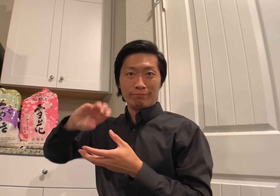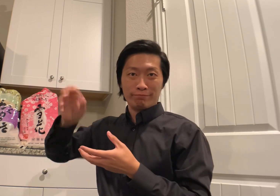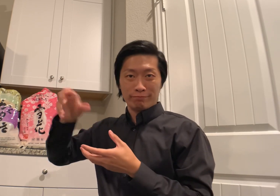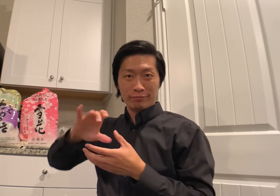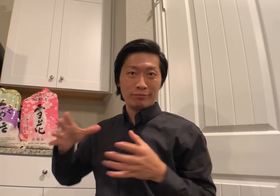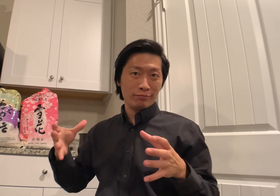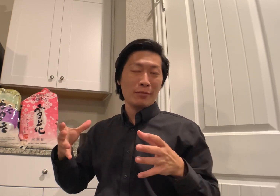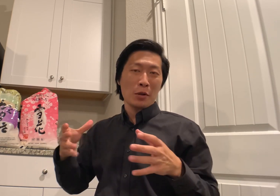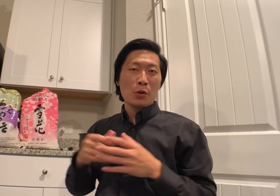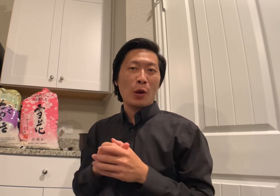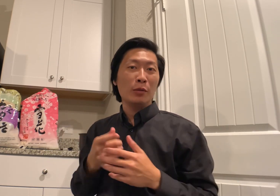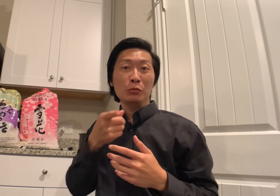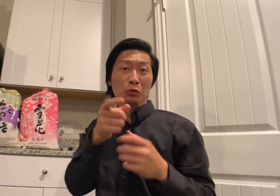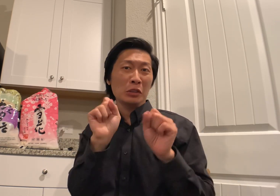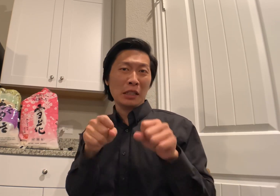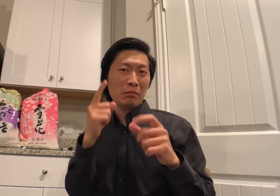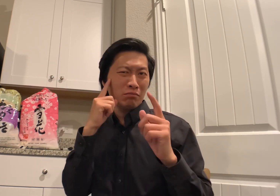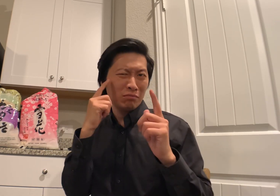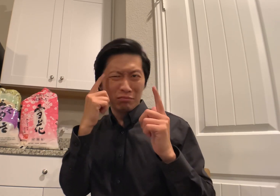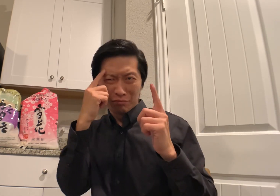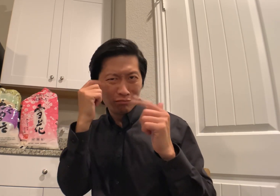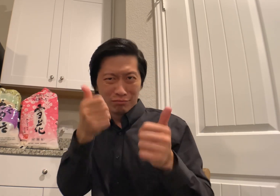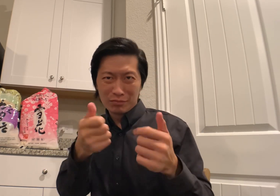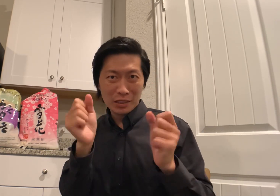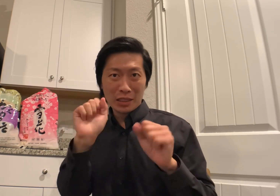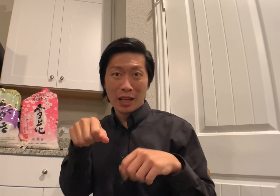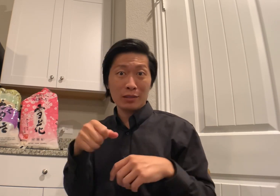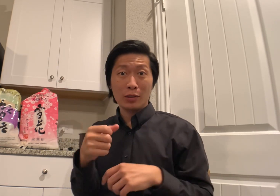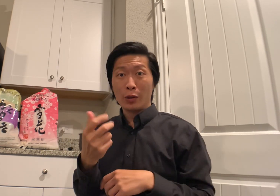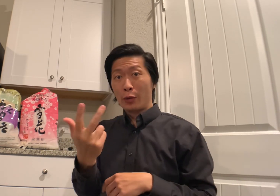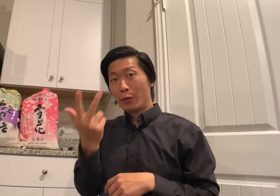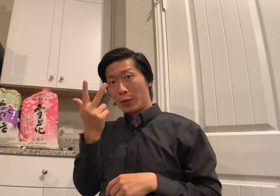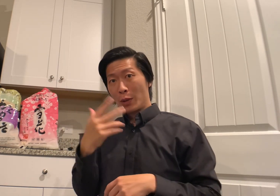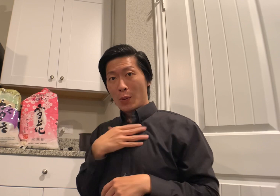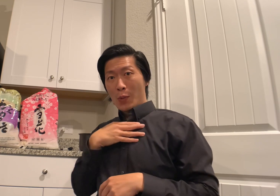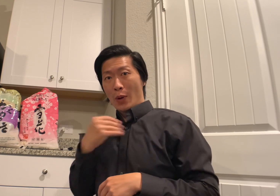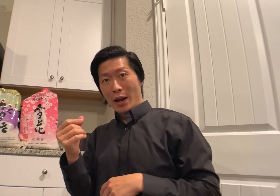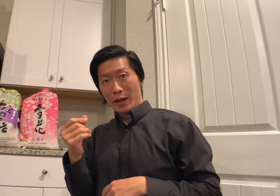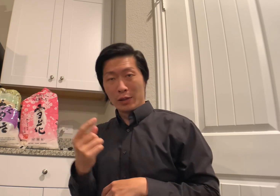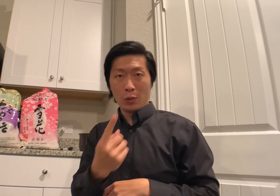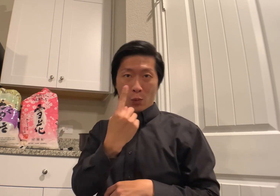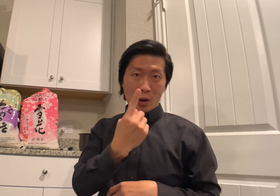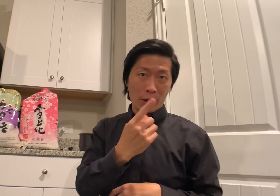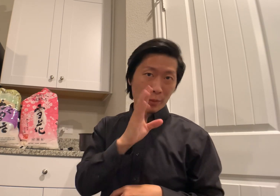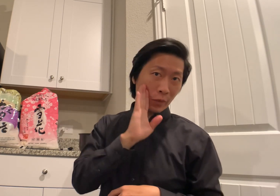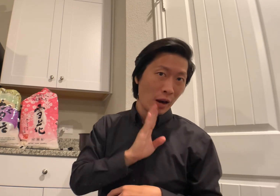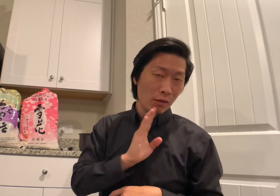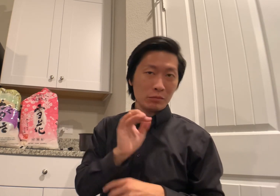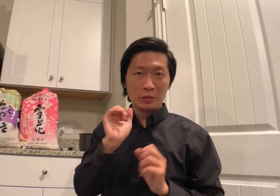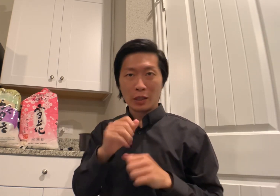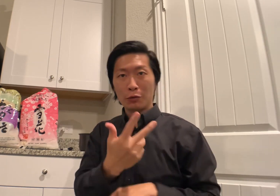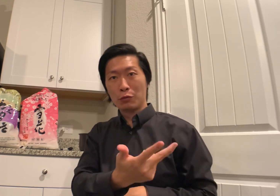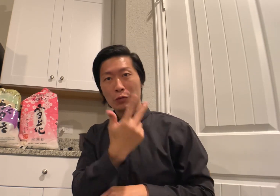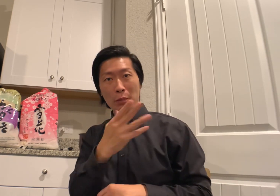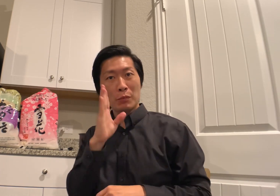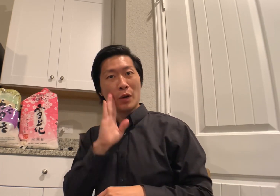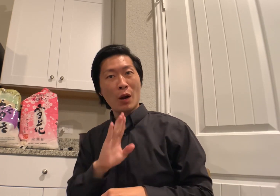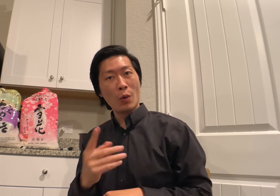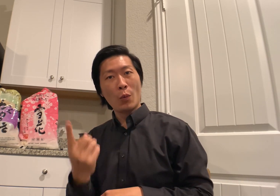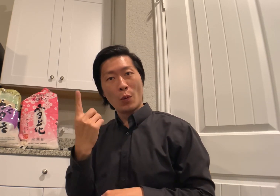of brown rice and 2 cups of white rice. You can decide to add 3 cups of brown rice and 1 cup